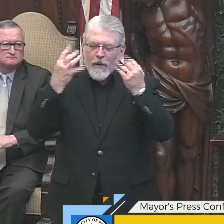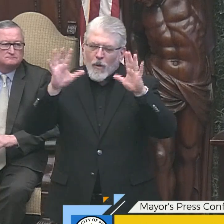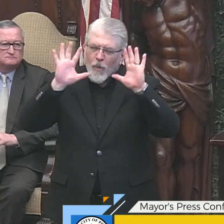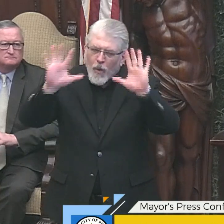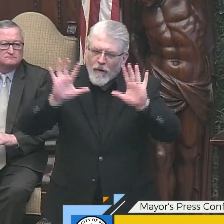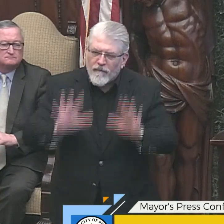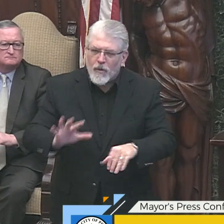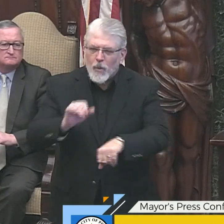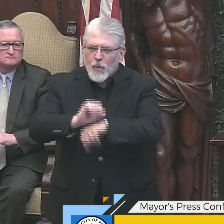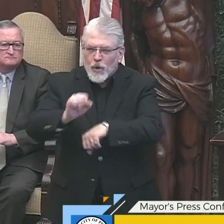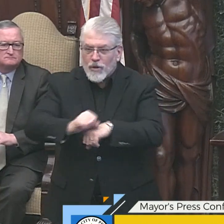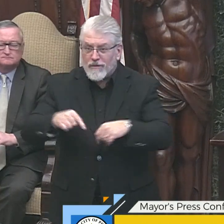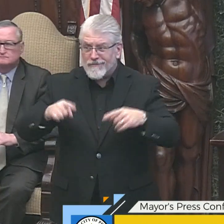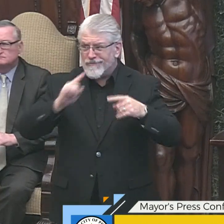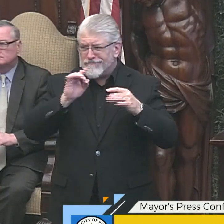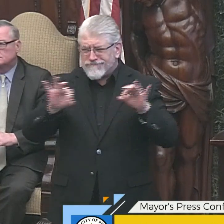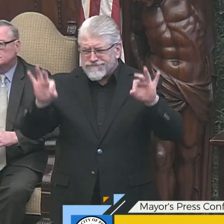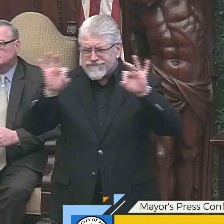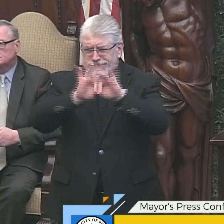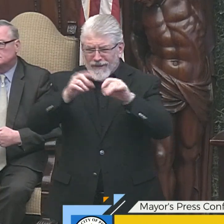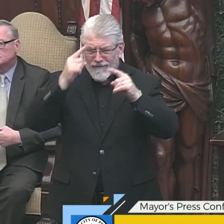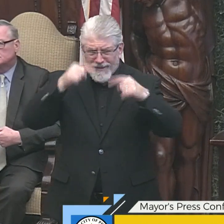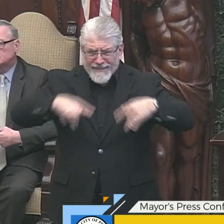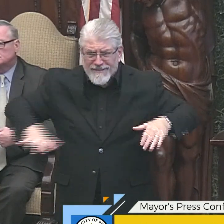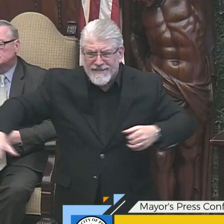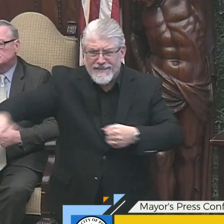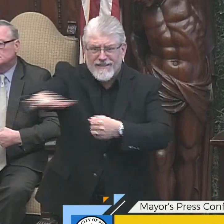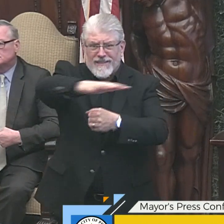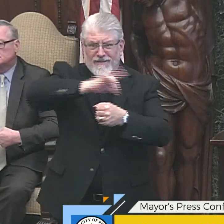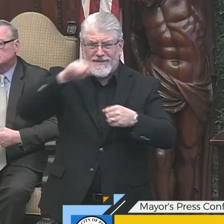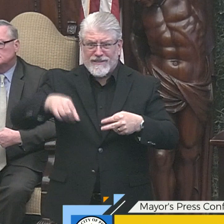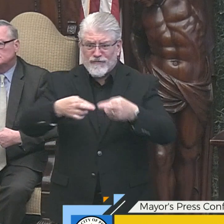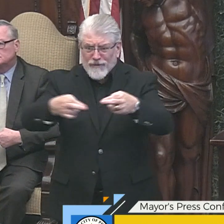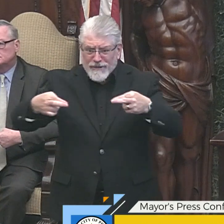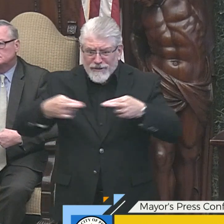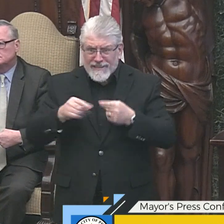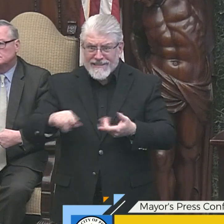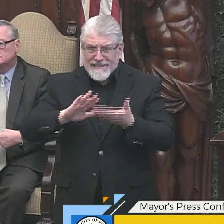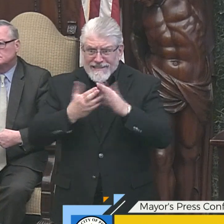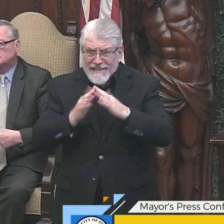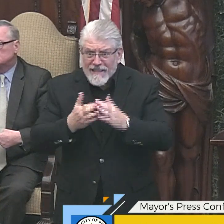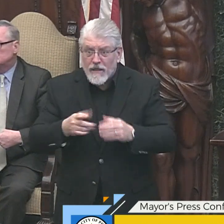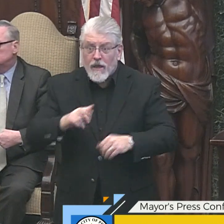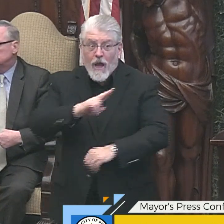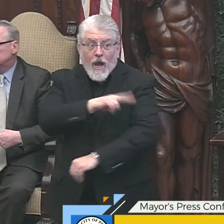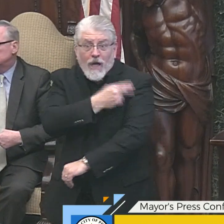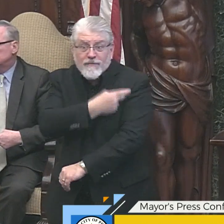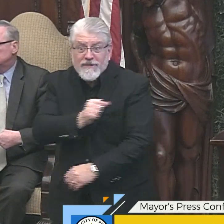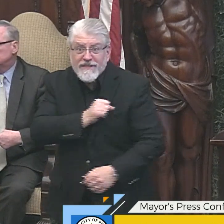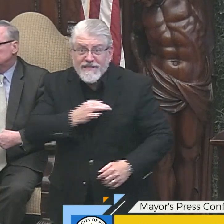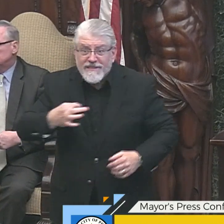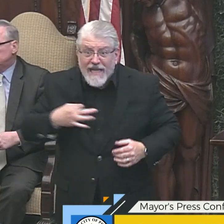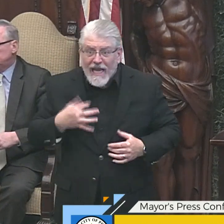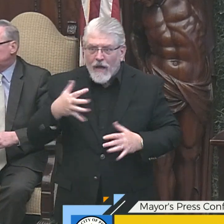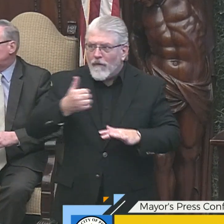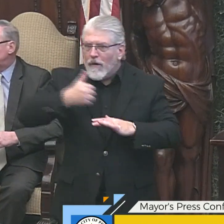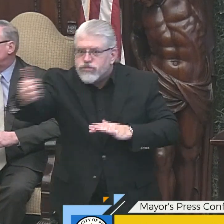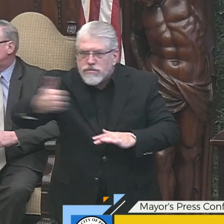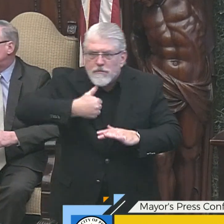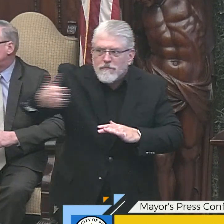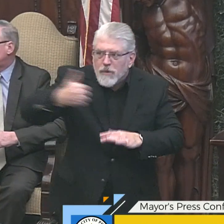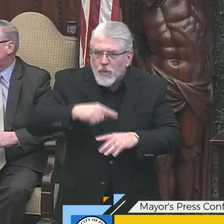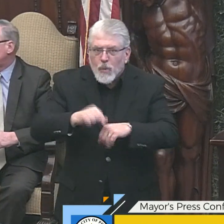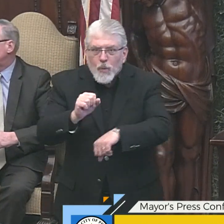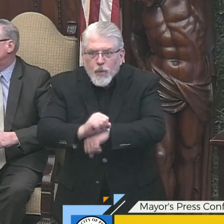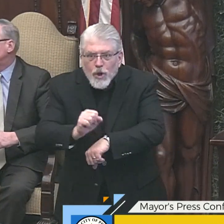region, critical to the city, to not only take hospital staff, medical staff back and forth to provide